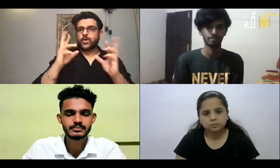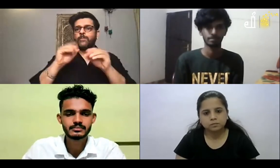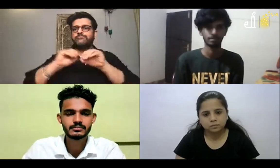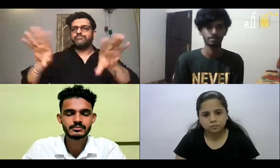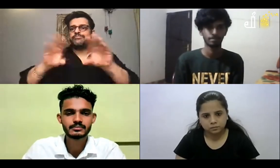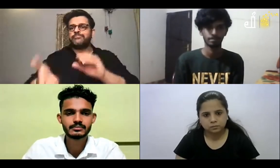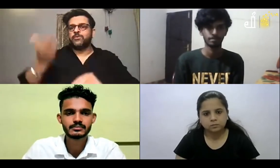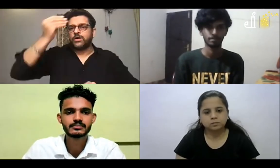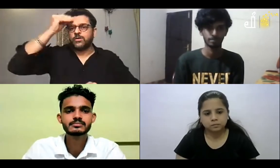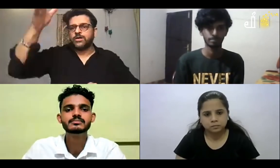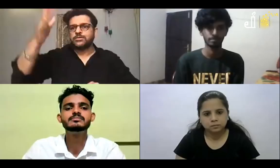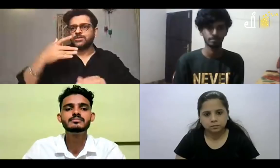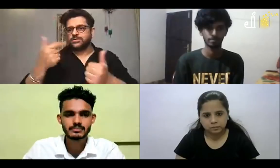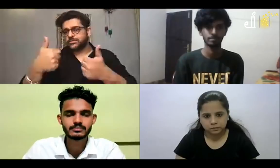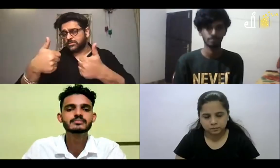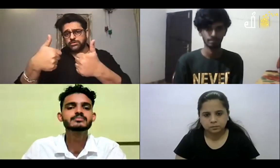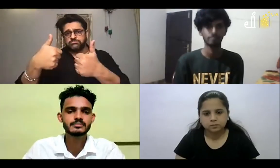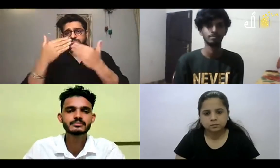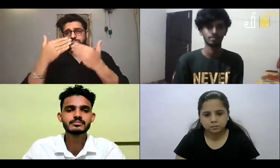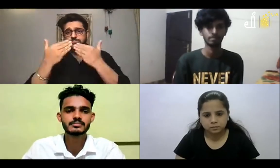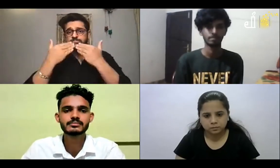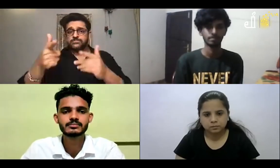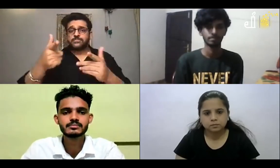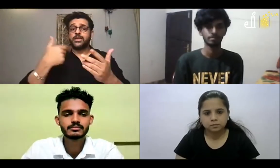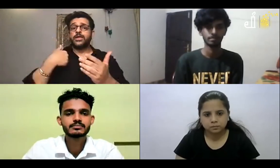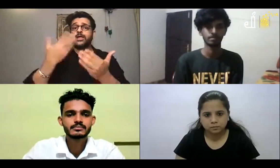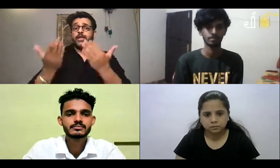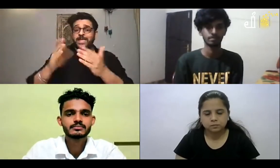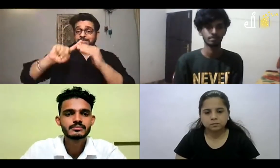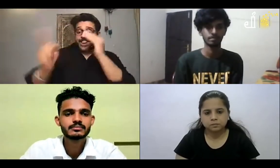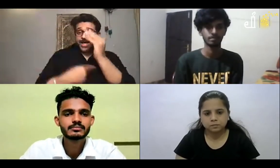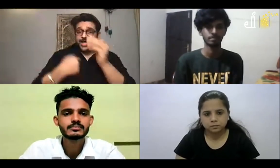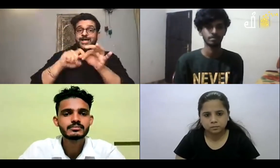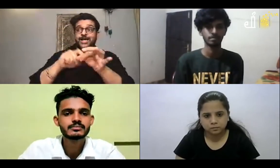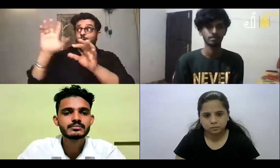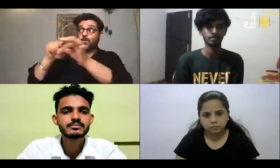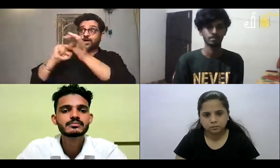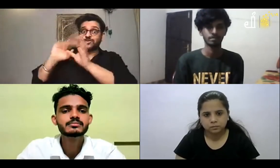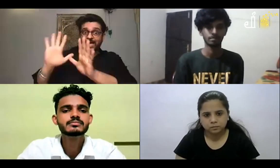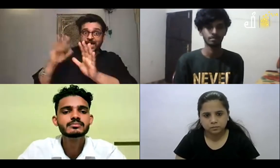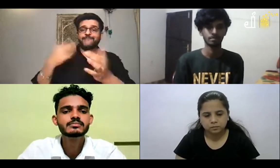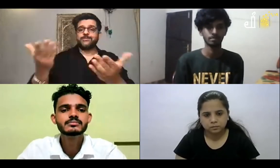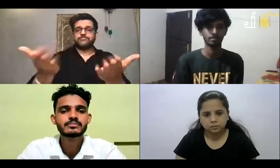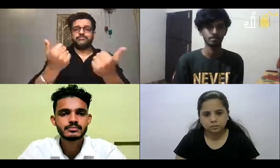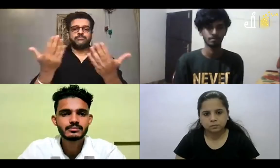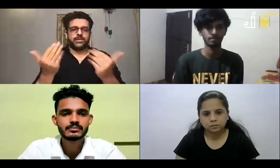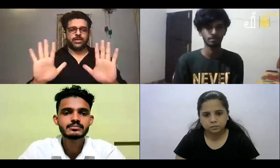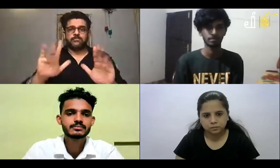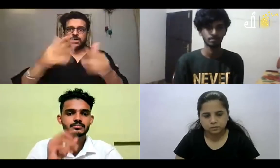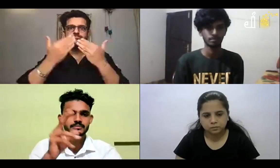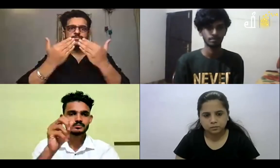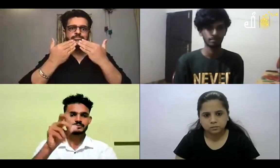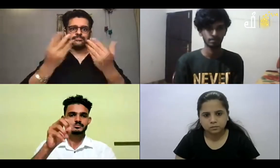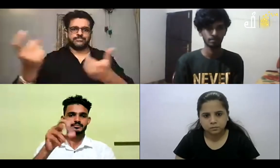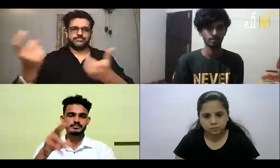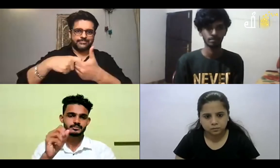and the benefits of corporate implant. So it generates more awareness. So thank you so much. Maybe towards the end, I will, if there are